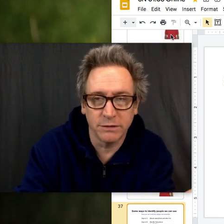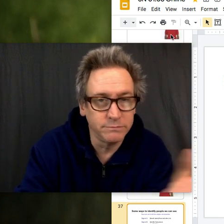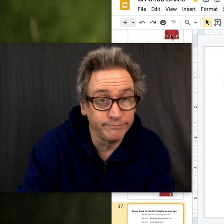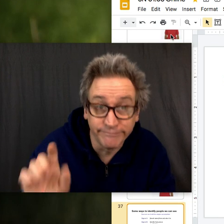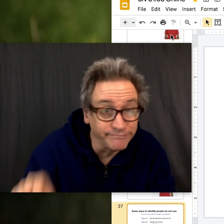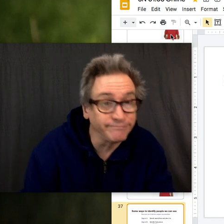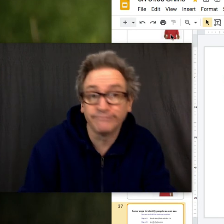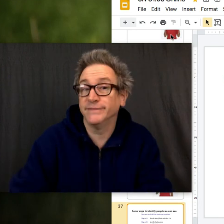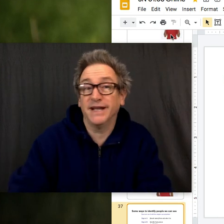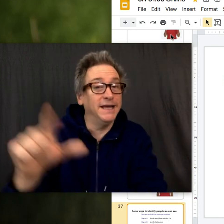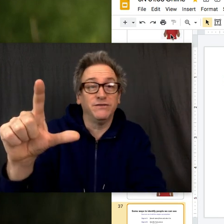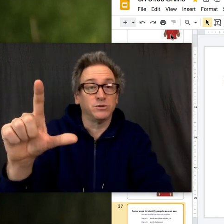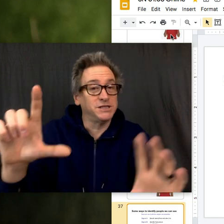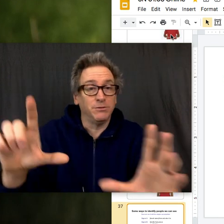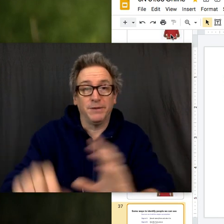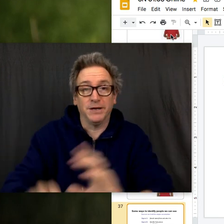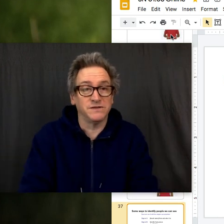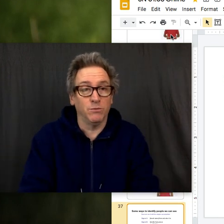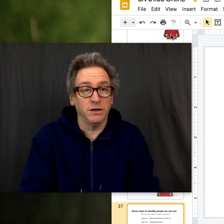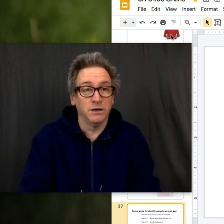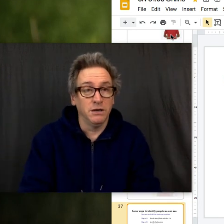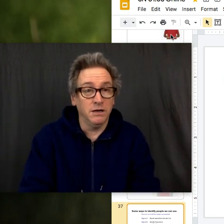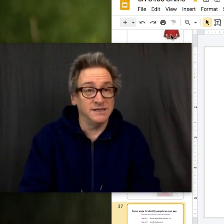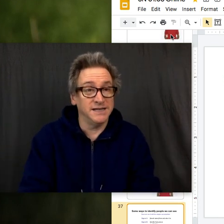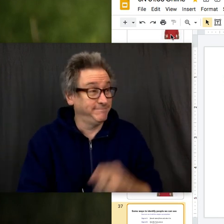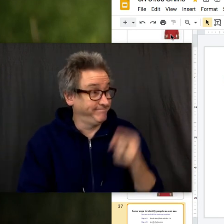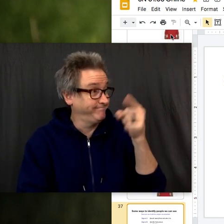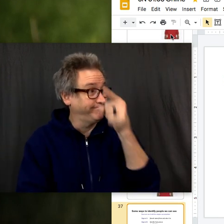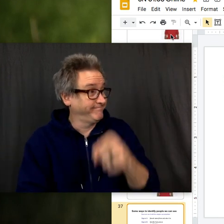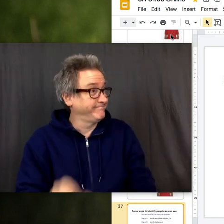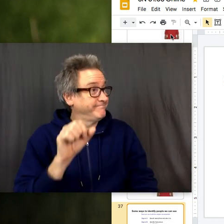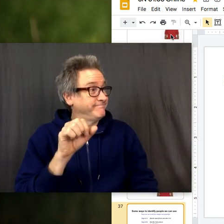Facebook. Individual, simple picture of someone and say,